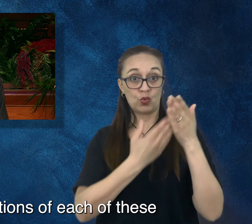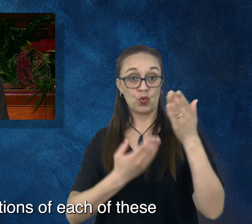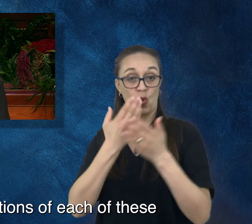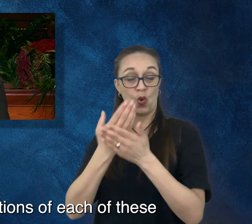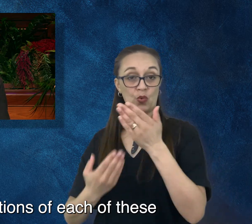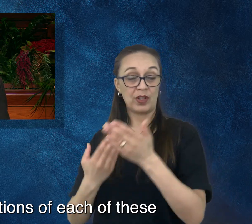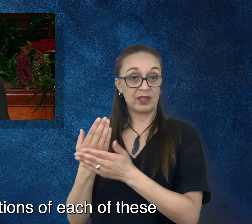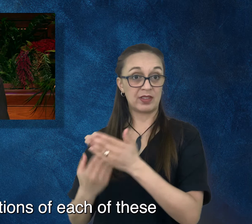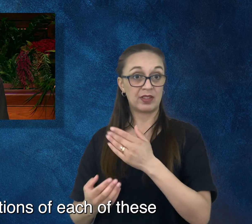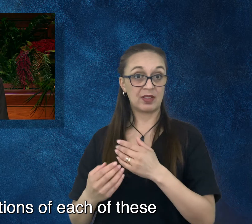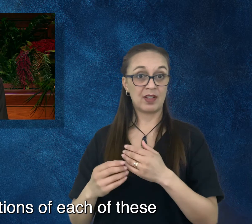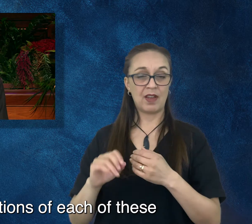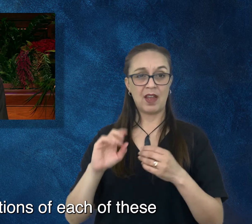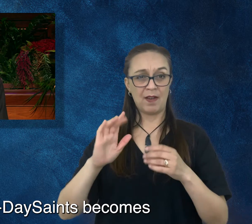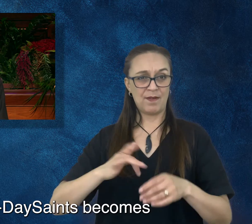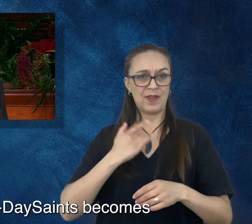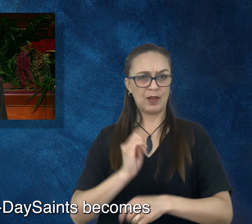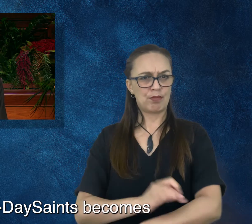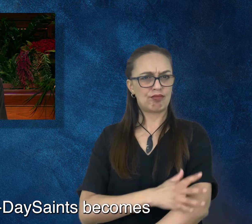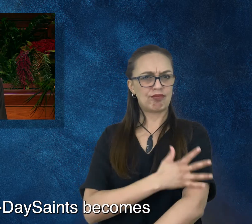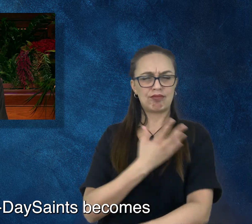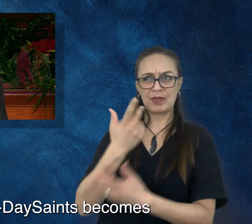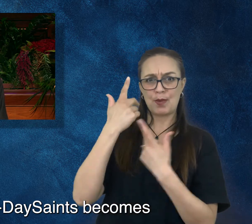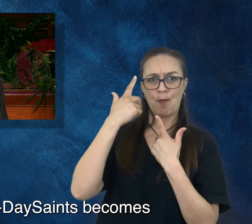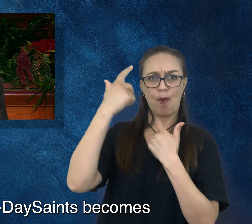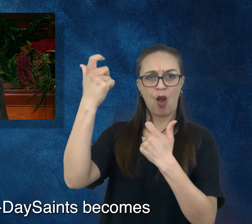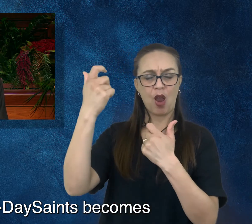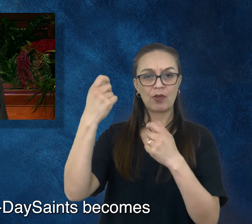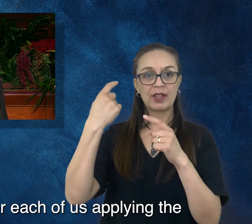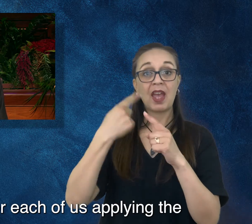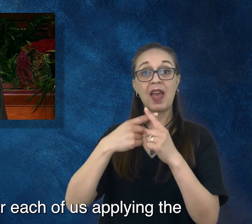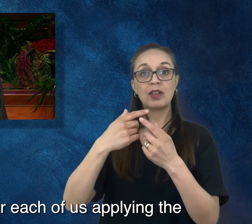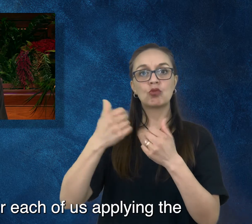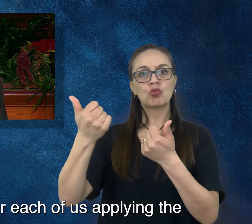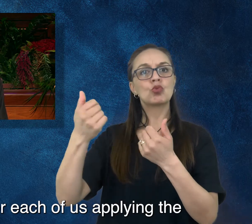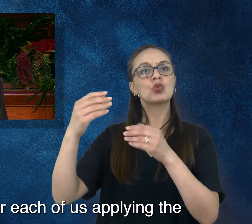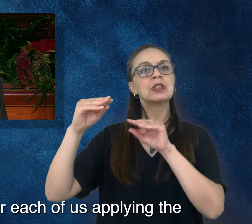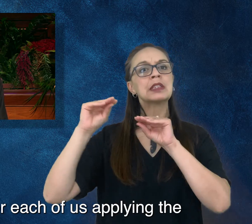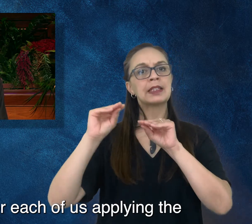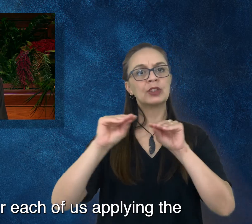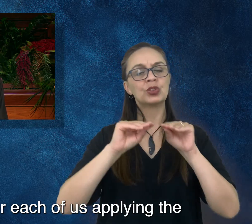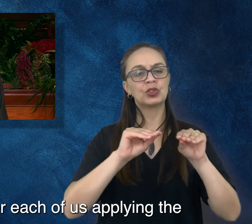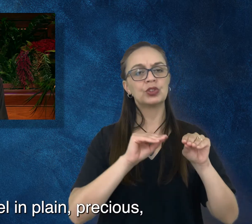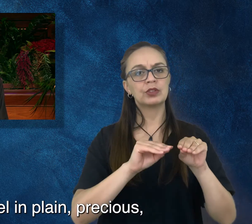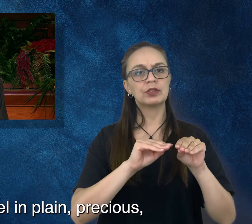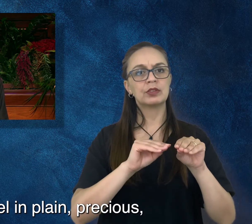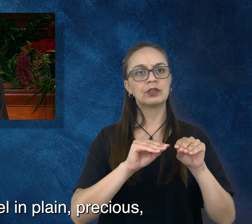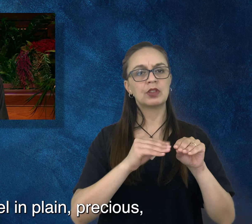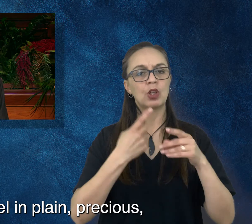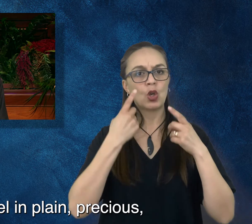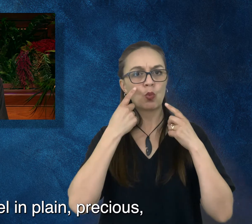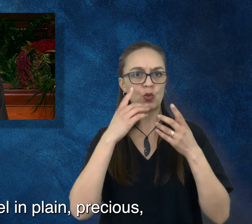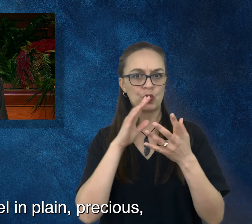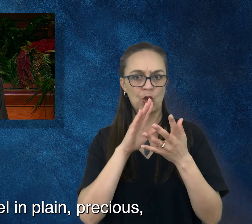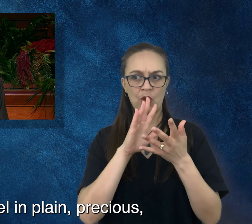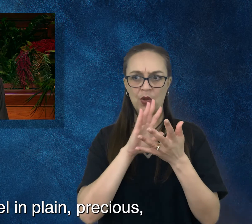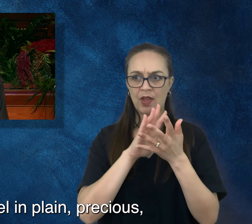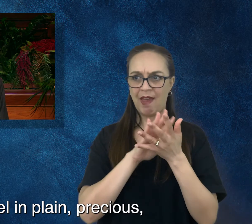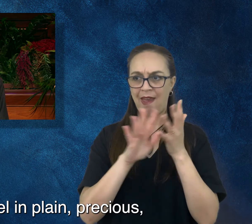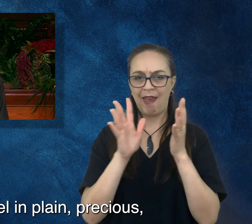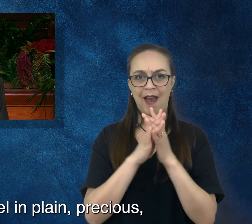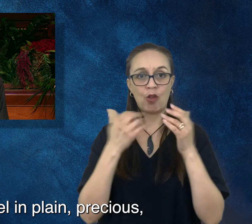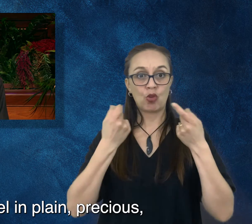The actions of each of these Latter-day Saints becomes a model for each of us, applying the gospel in plain,